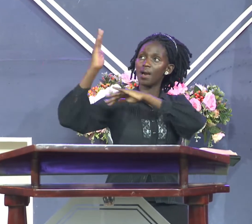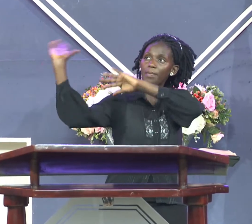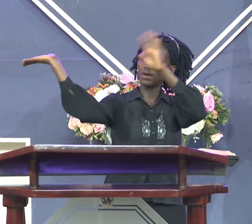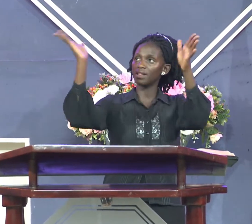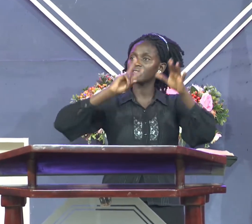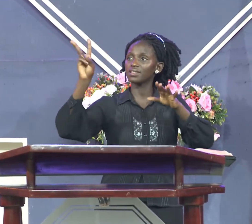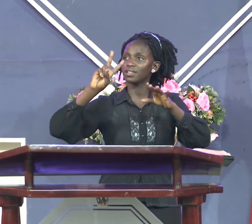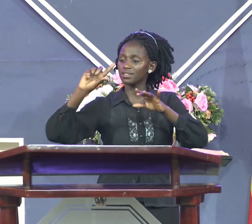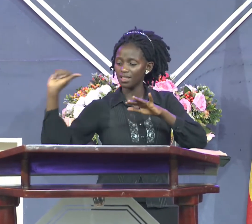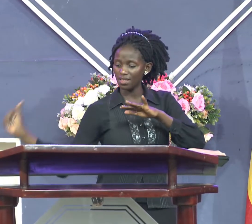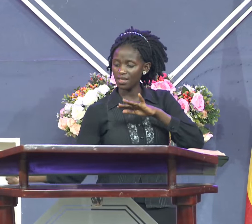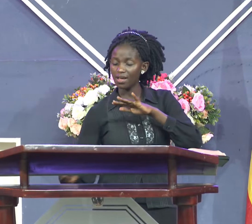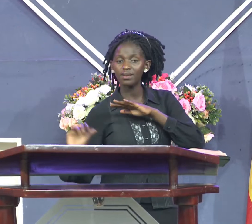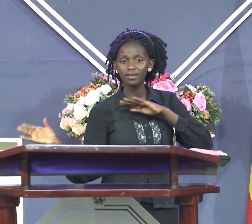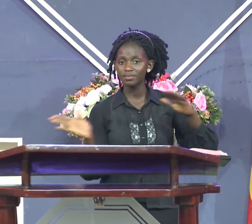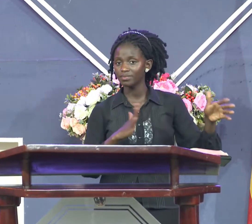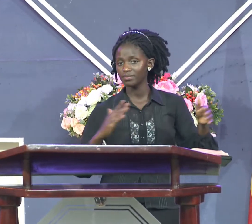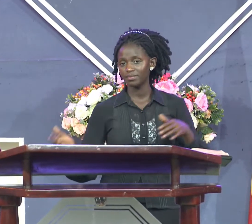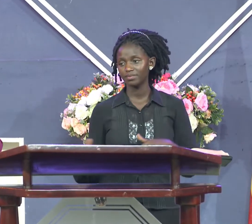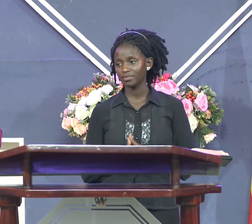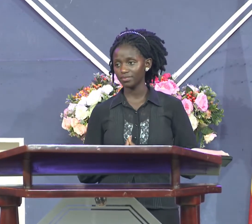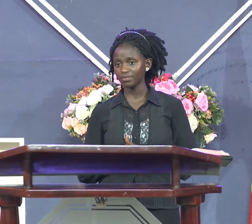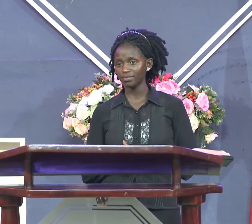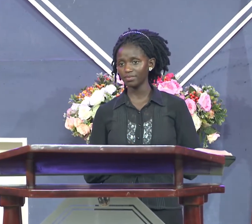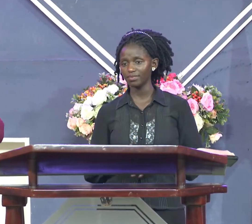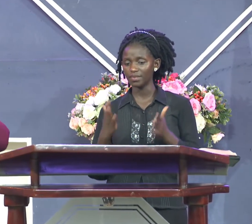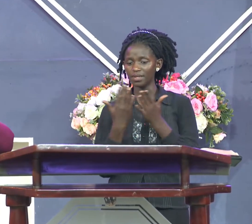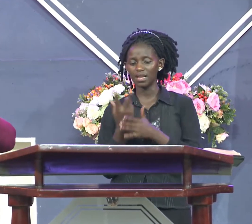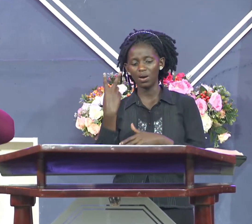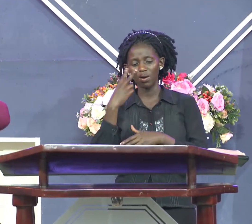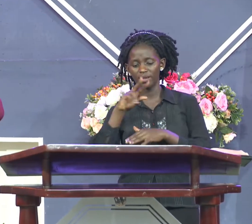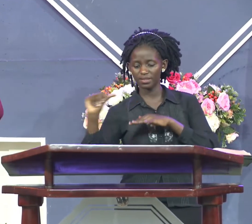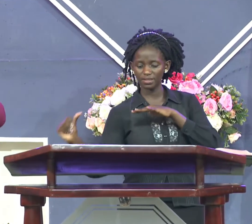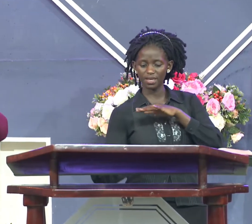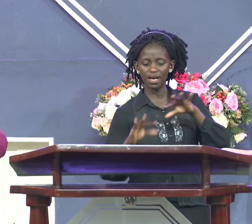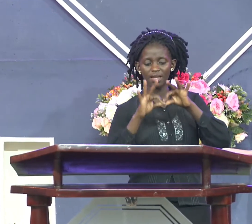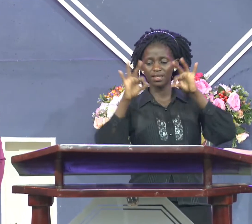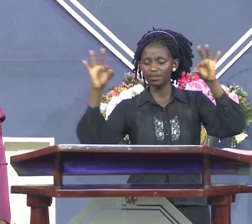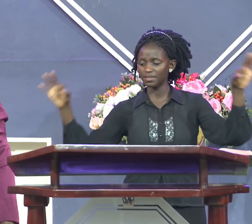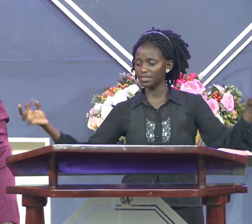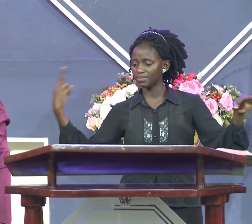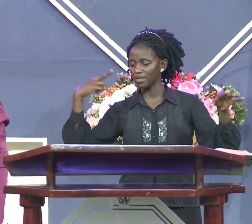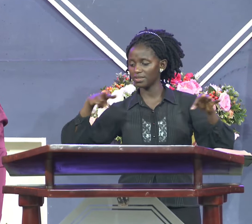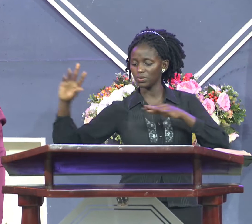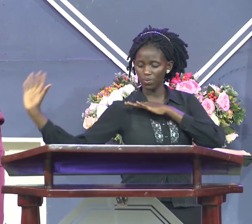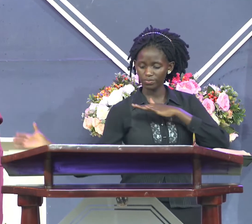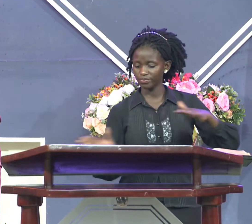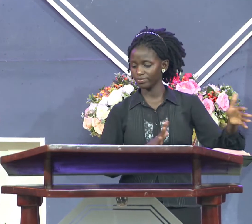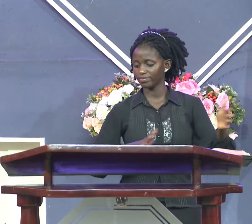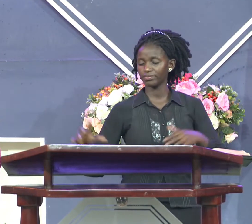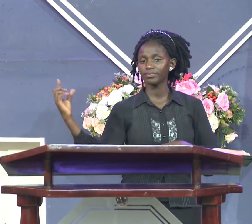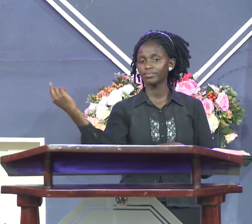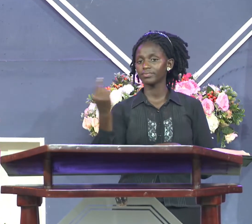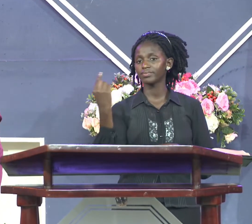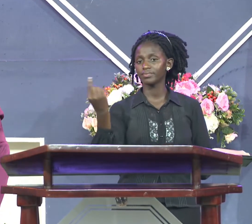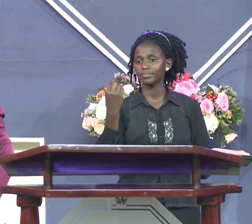Whereby the upper bit likens to the downer bit. Kati nagendo tunula wansi nga cheche chiriyo. Now, by the time I looked